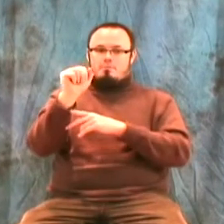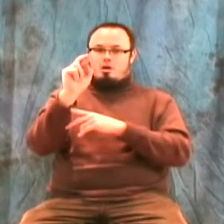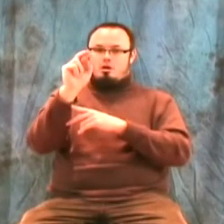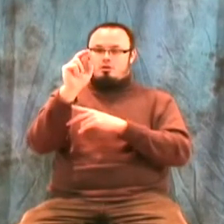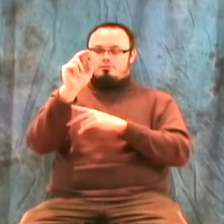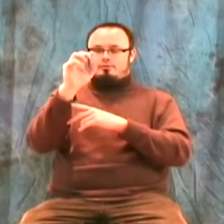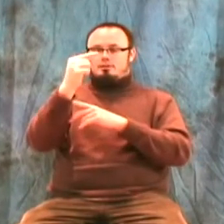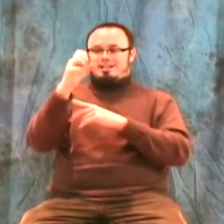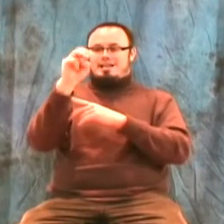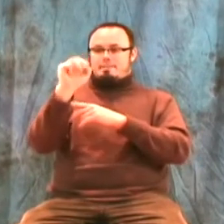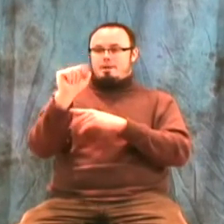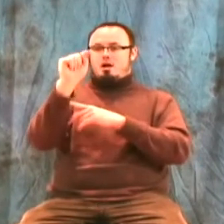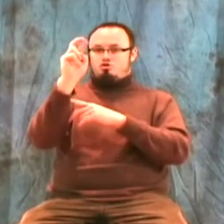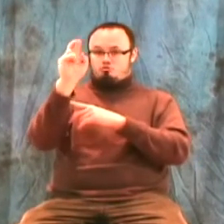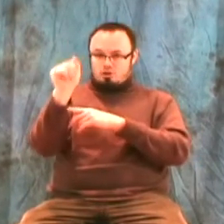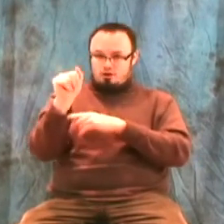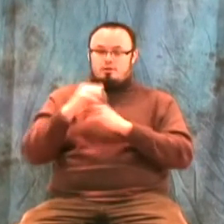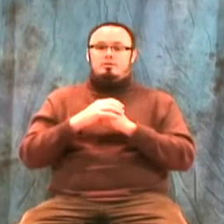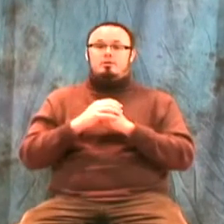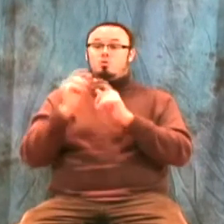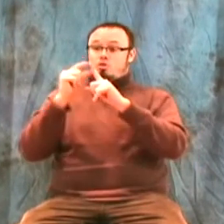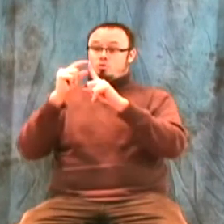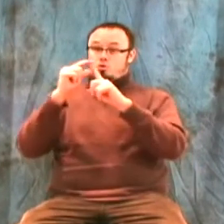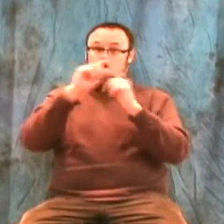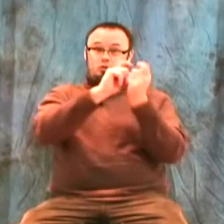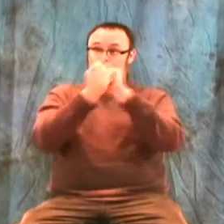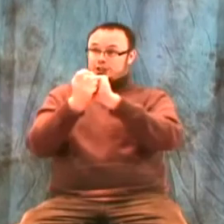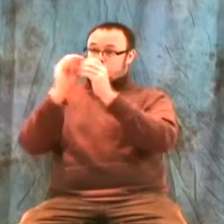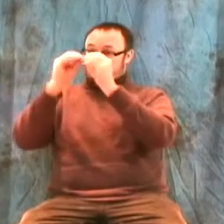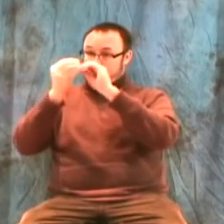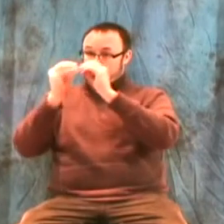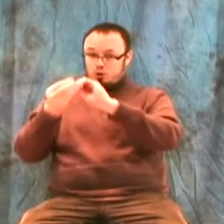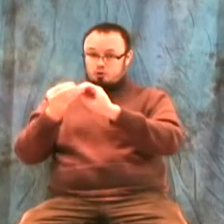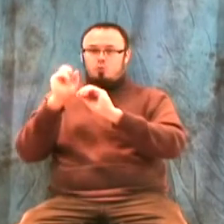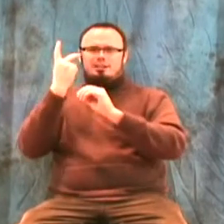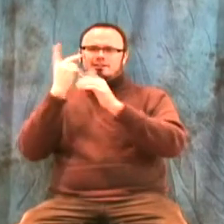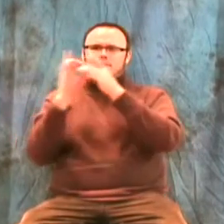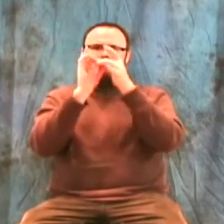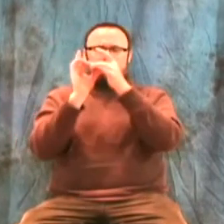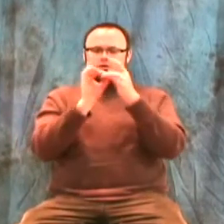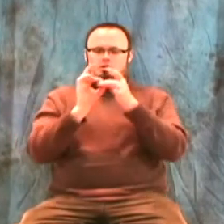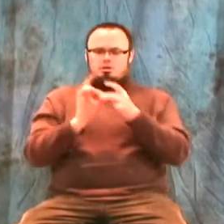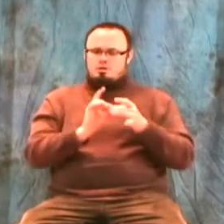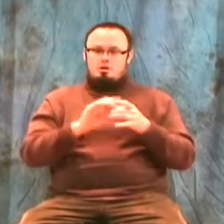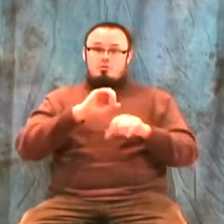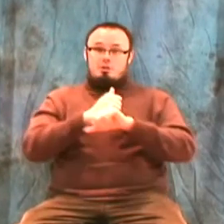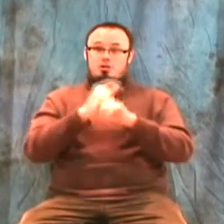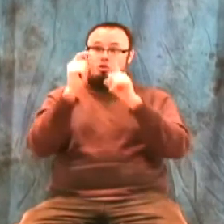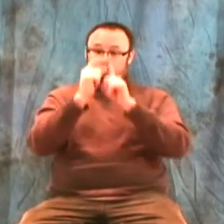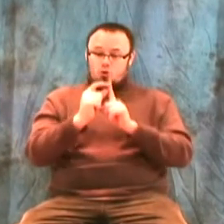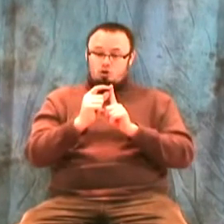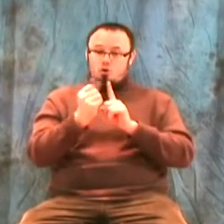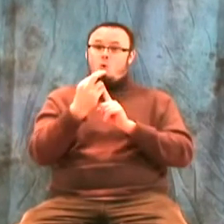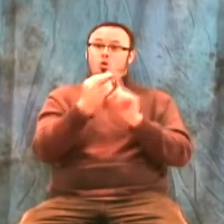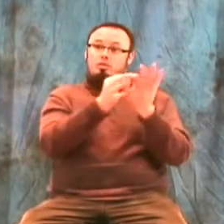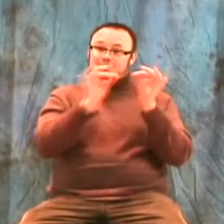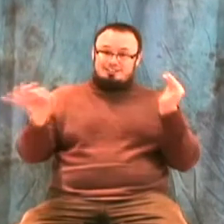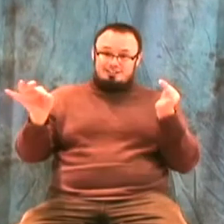words are reduced to numbers, correlations are drawn based on words or sentences with the same sum,